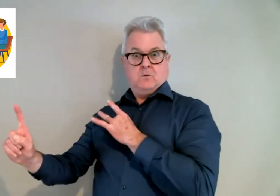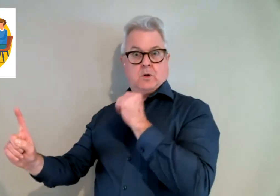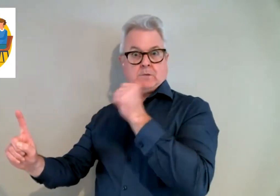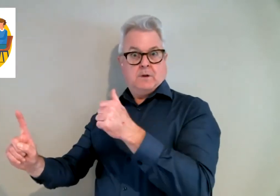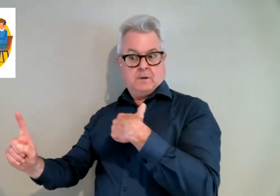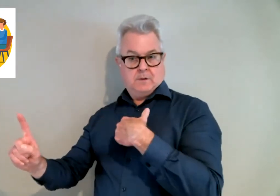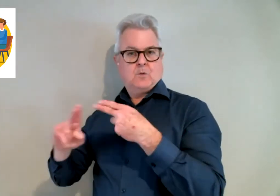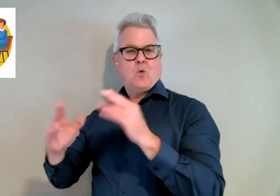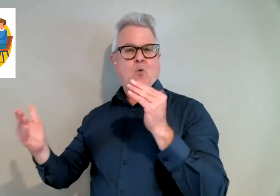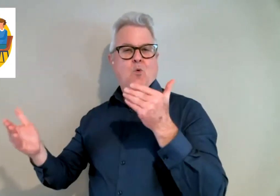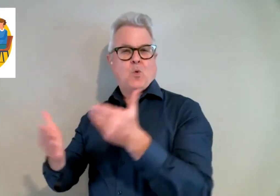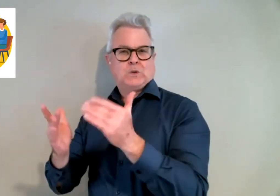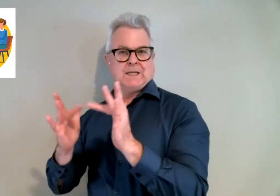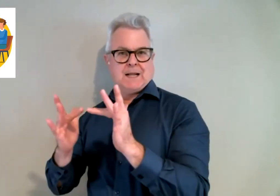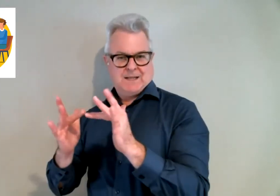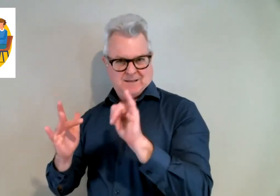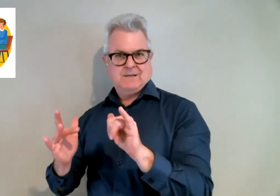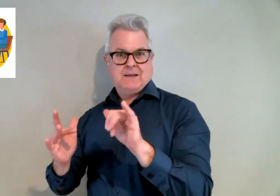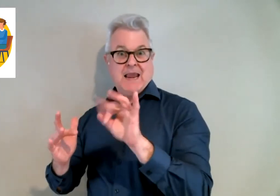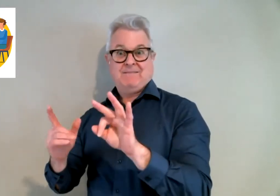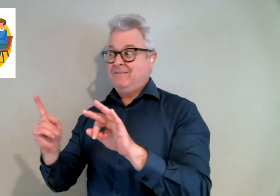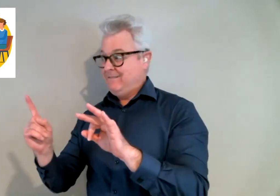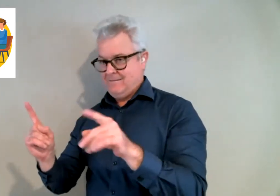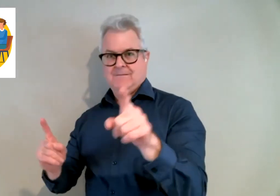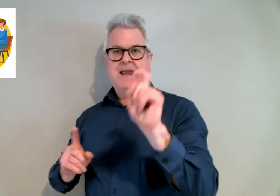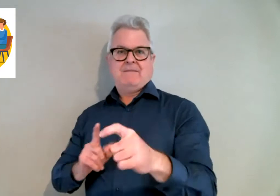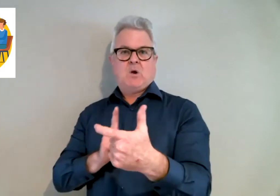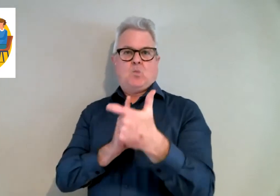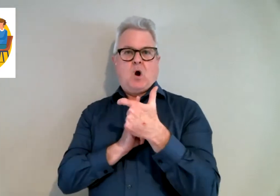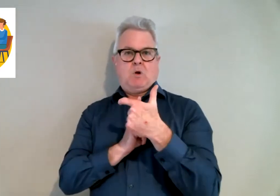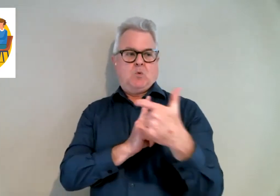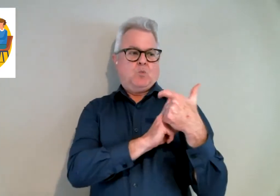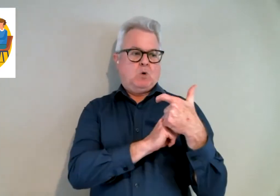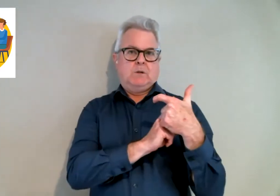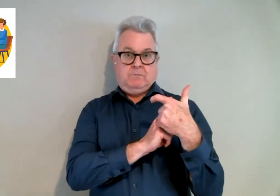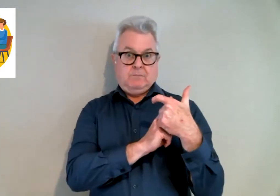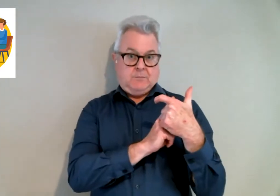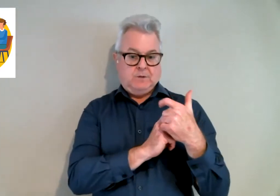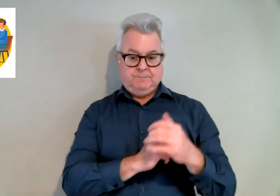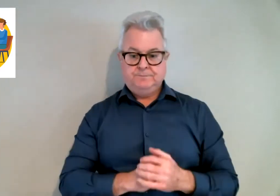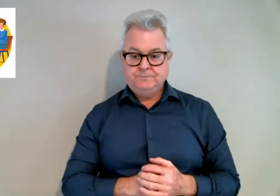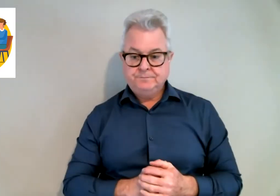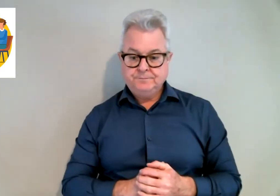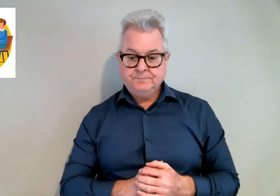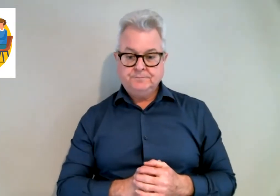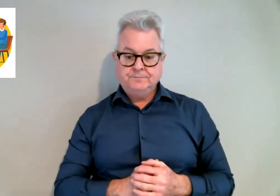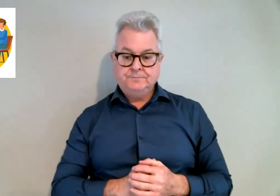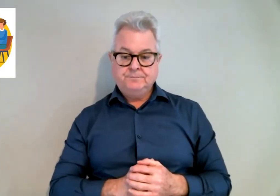positive, and then you are considered close contact. So therefore you have to self-quarantine for